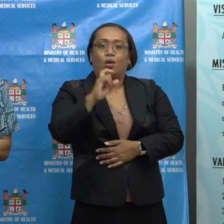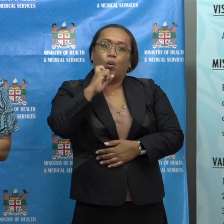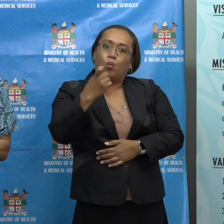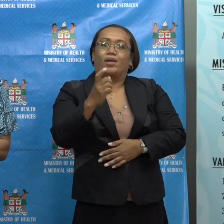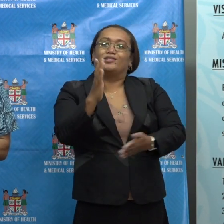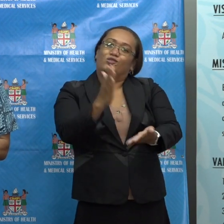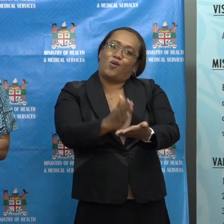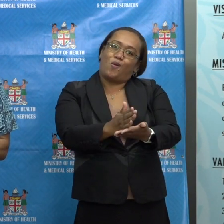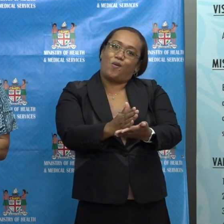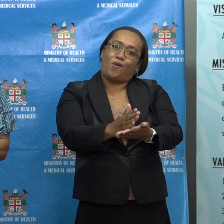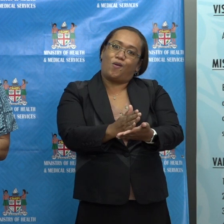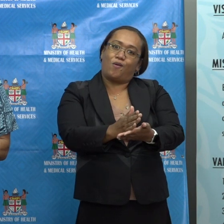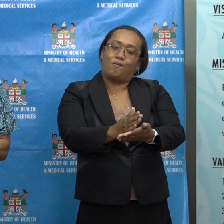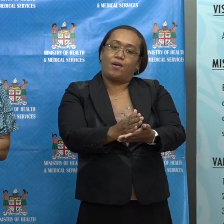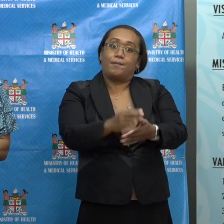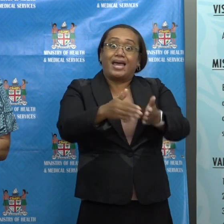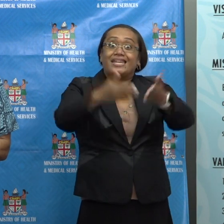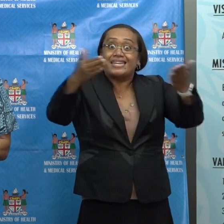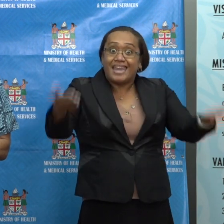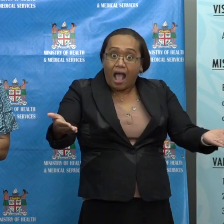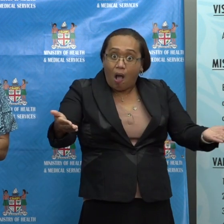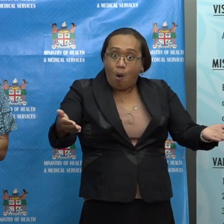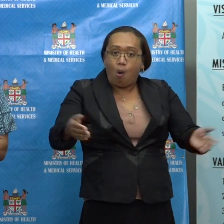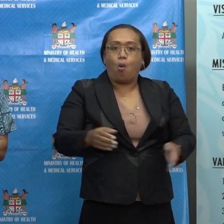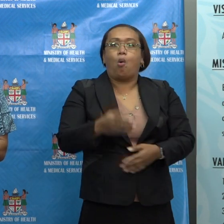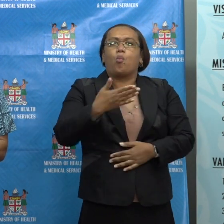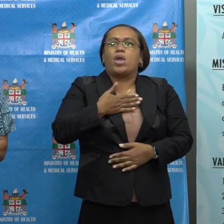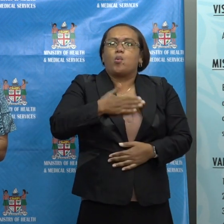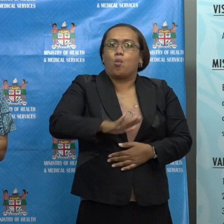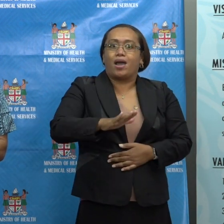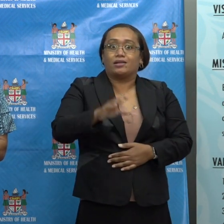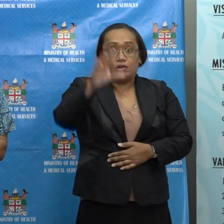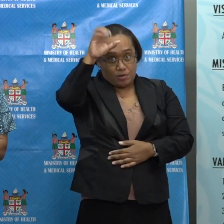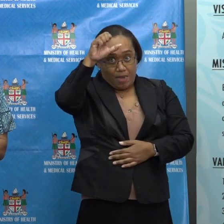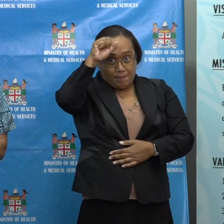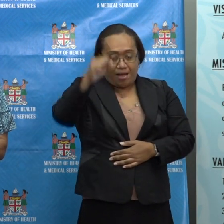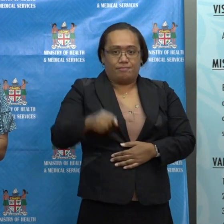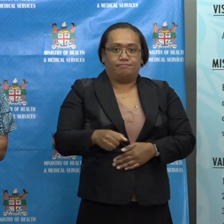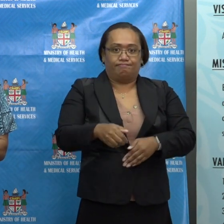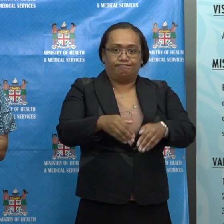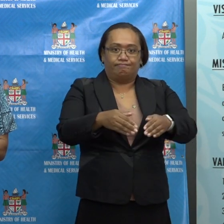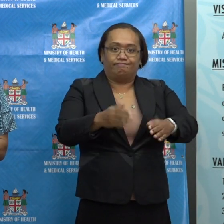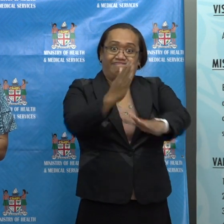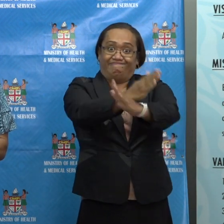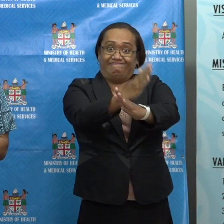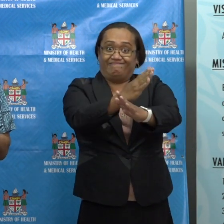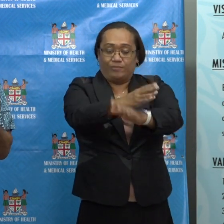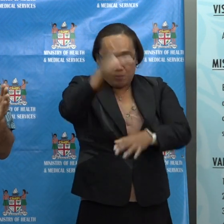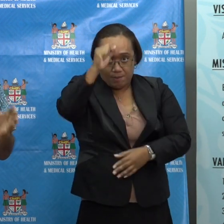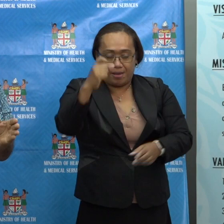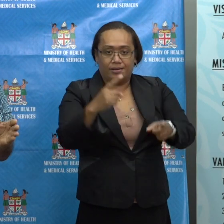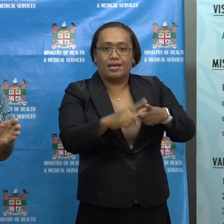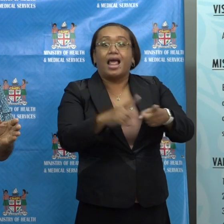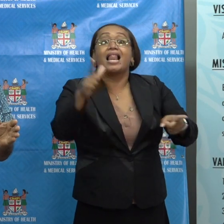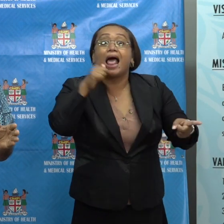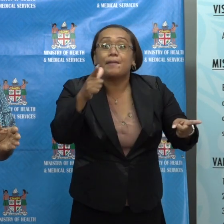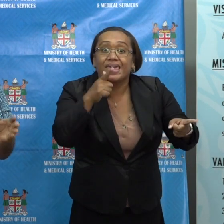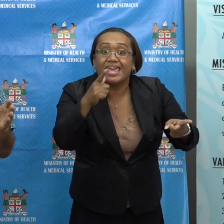public will not be allowed in or out of the following containment zones: